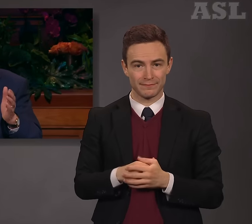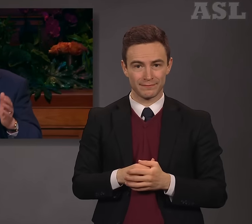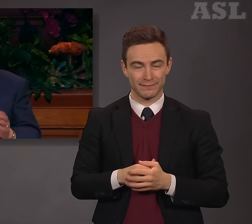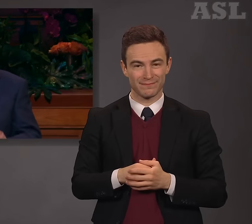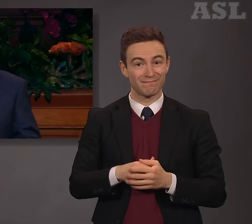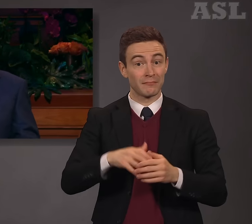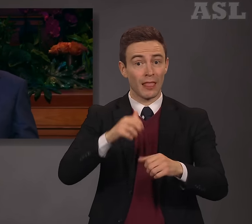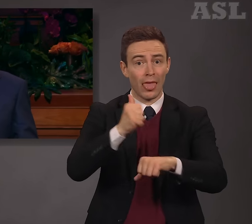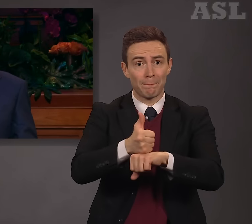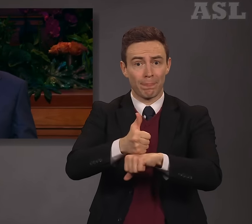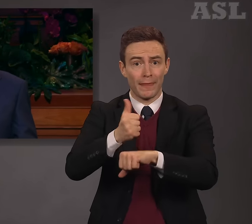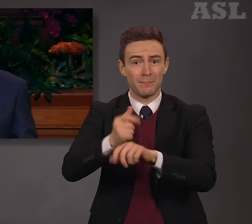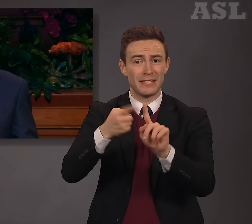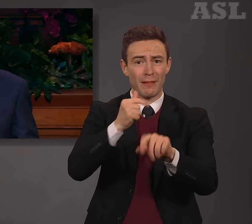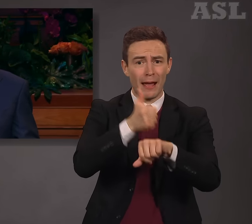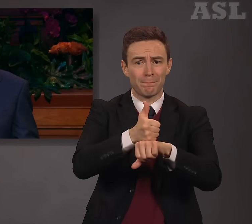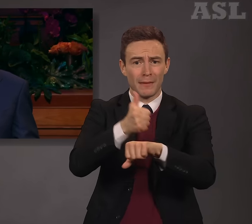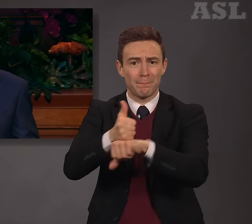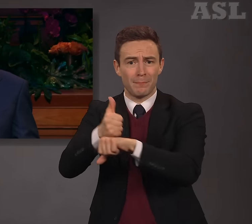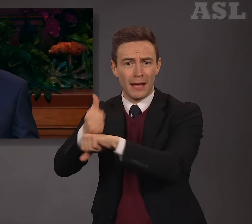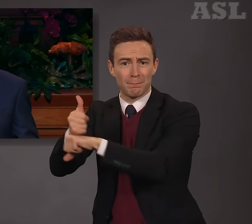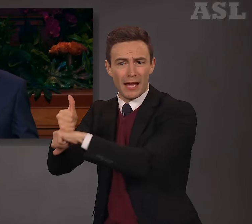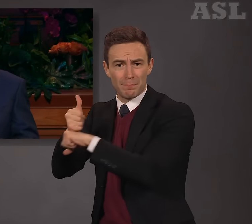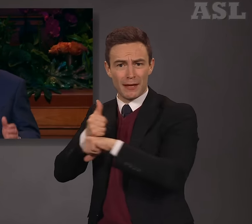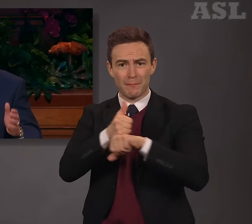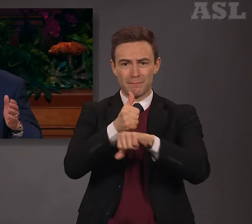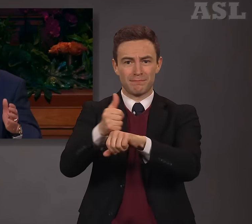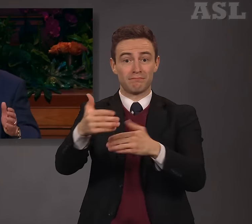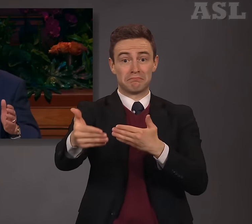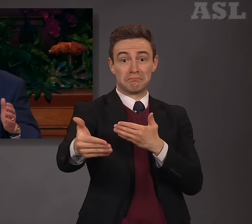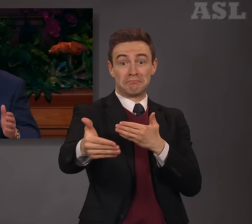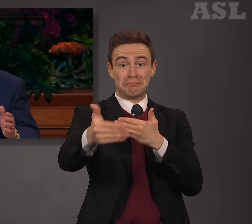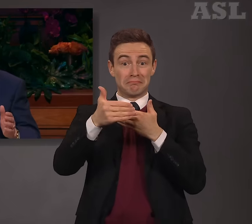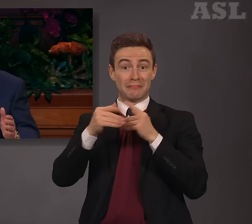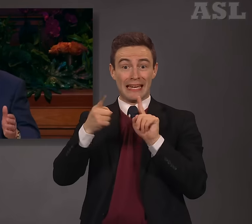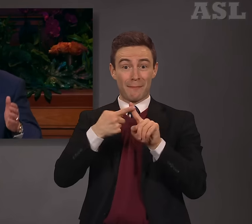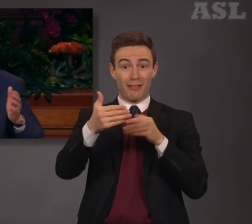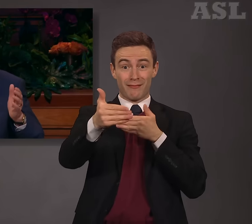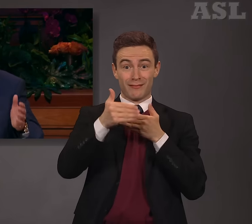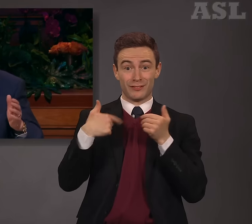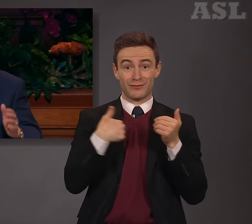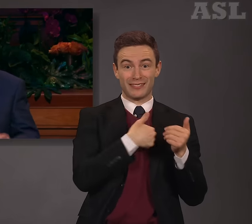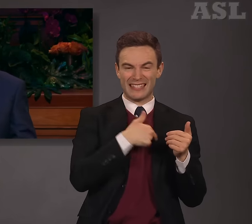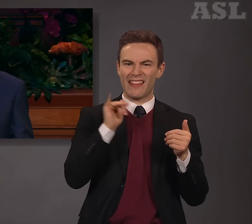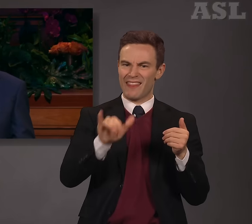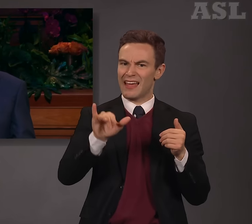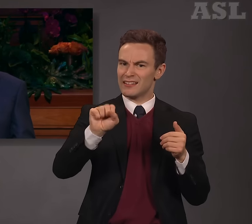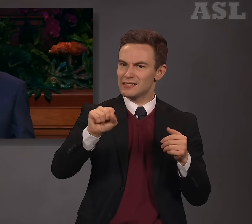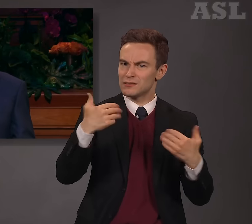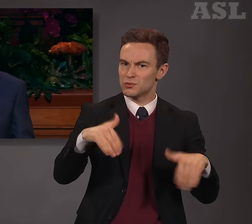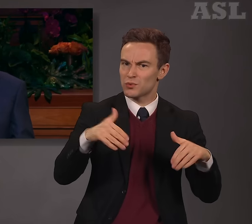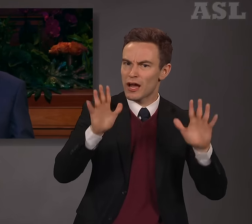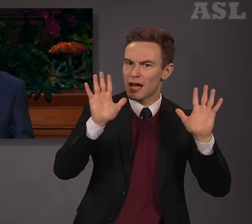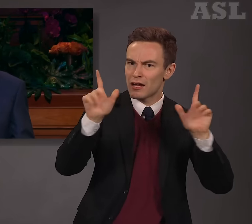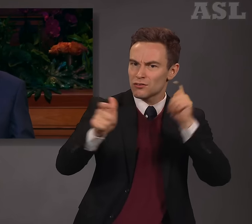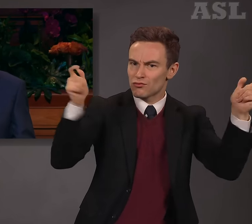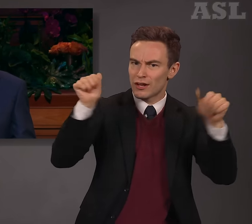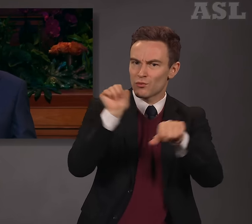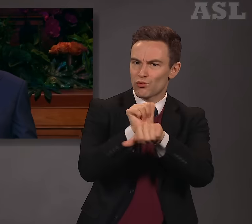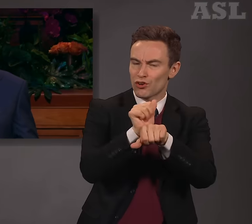Dotting the earth with houses of the Lord is a mighty work and miraculous indication."